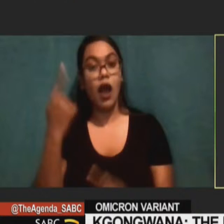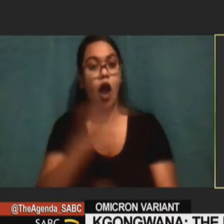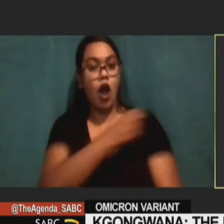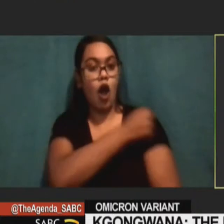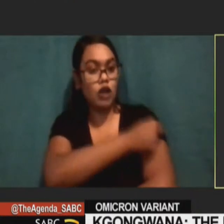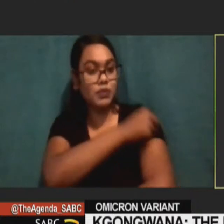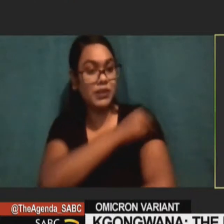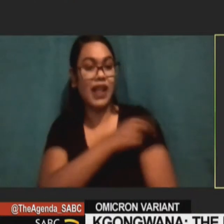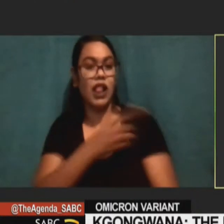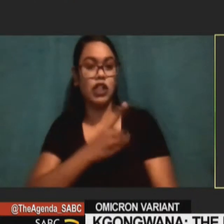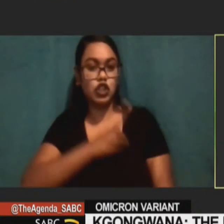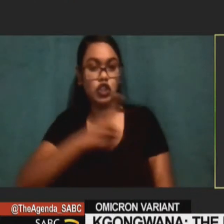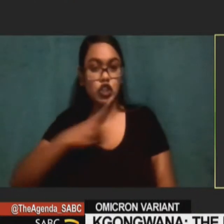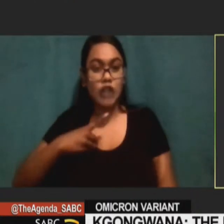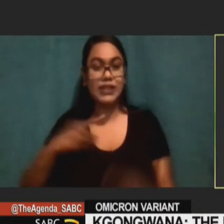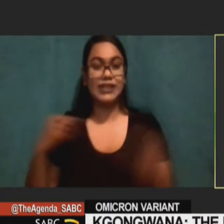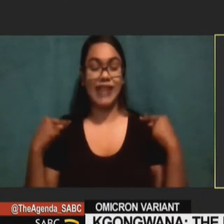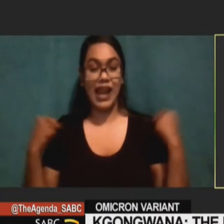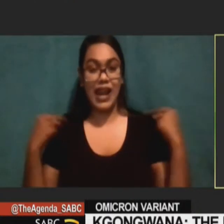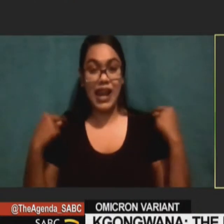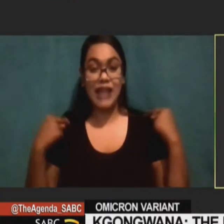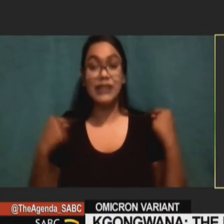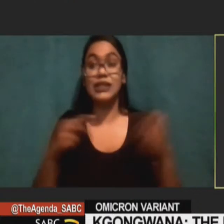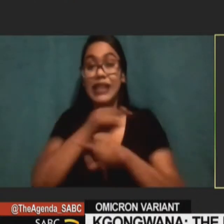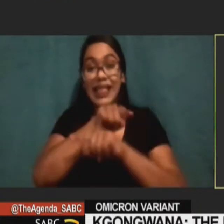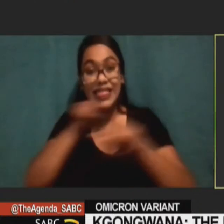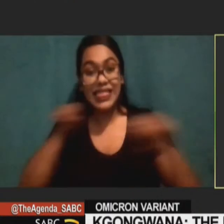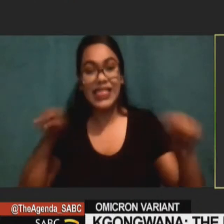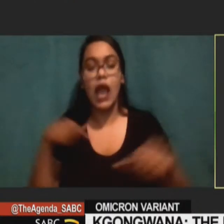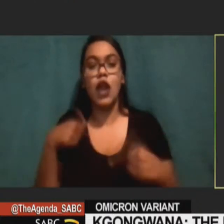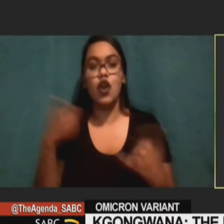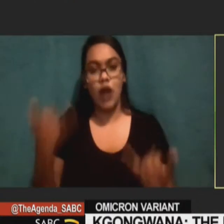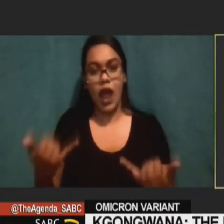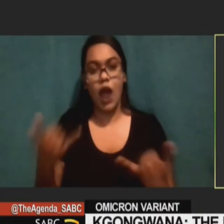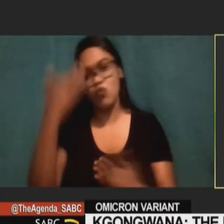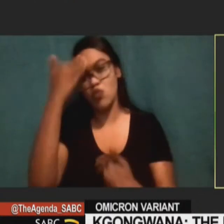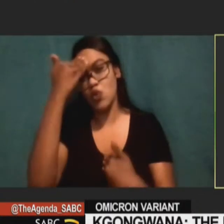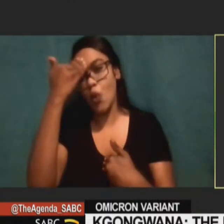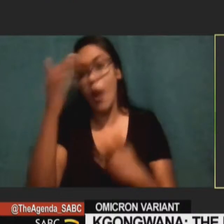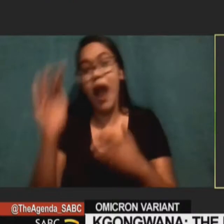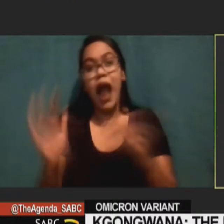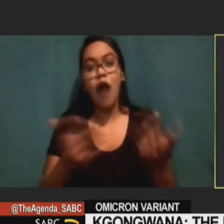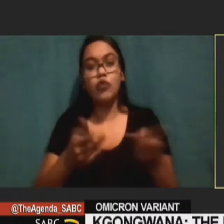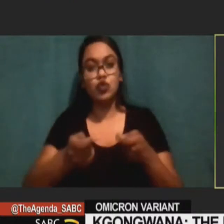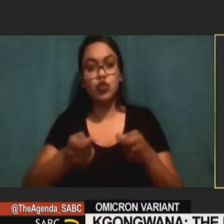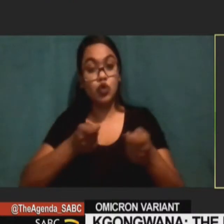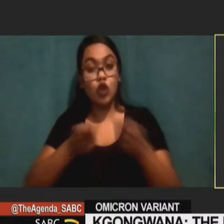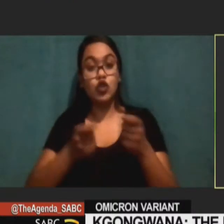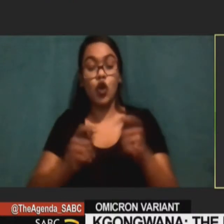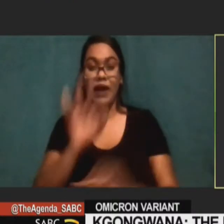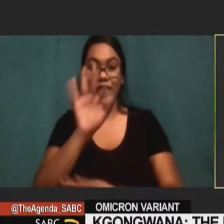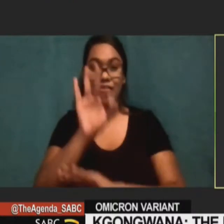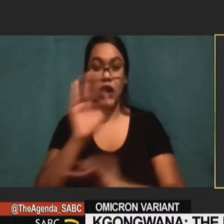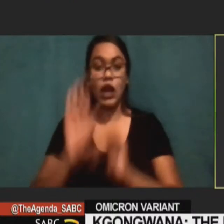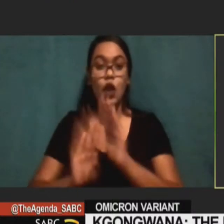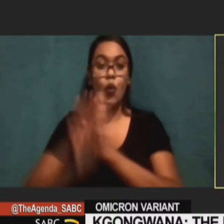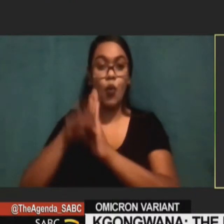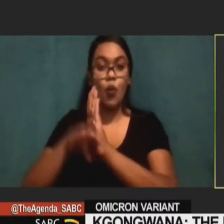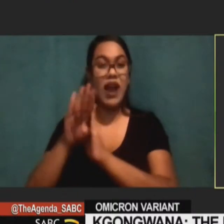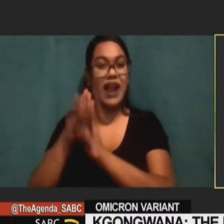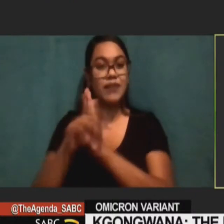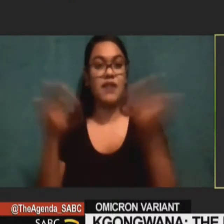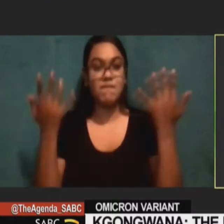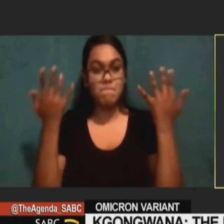few days as well for general practitioners, so that we are aware on what needs to happen in terms of management and treatment with the 4th